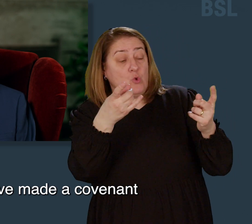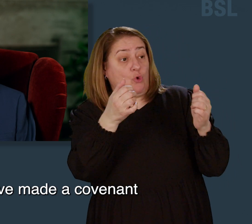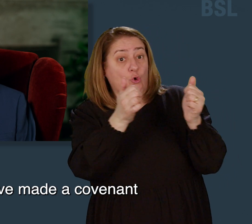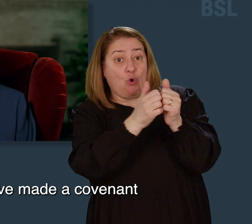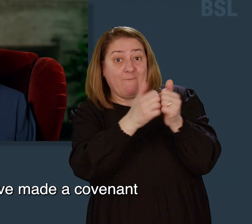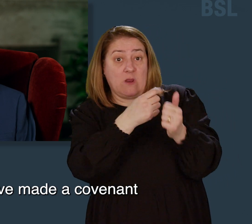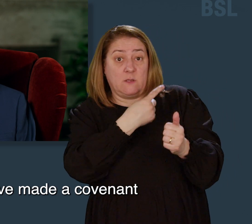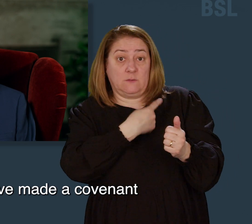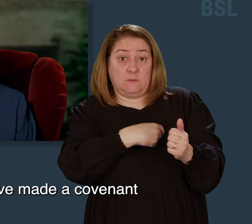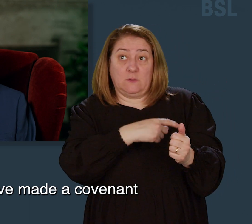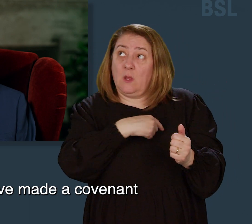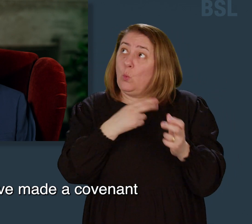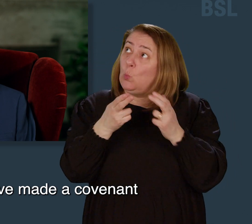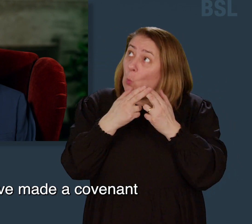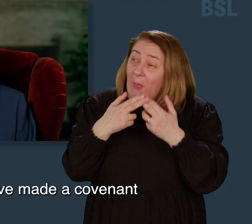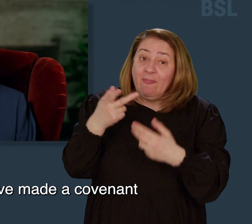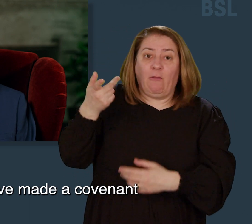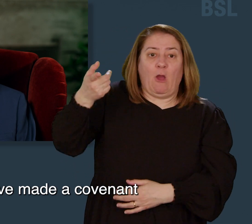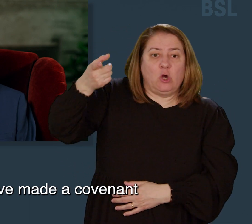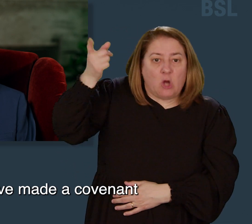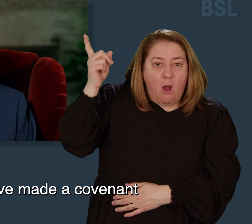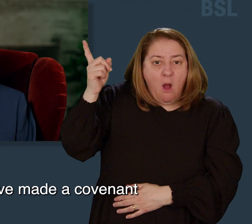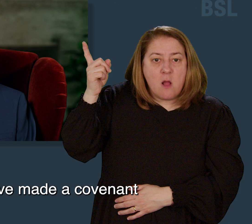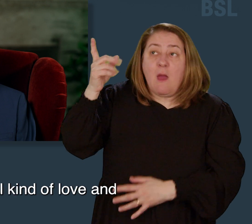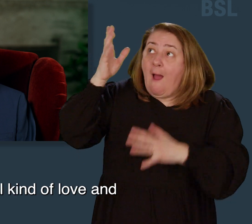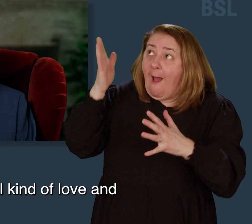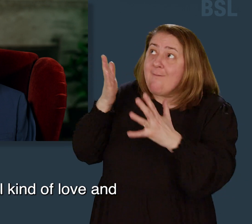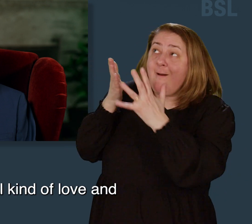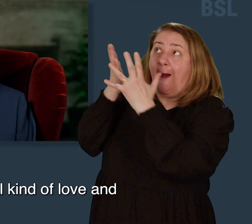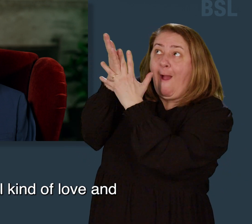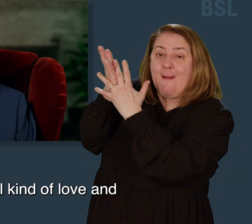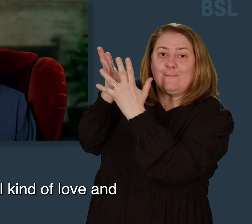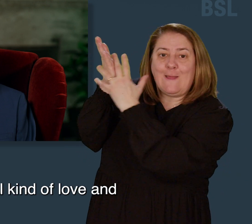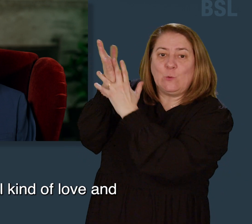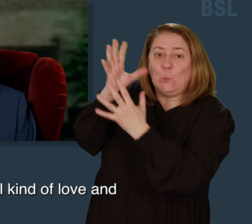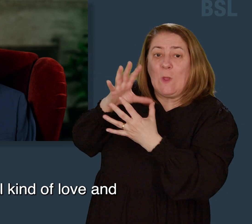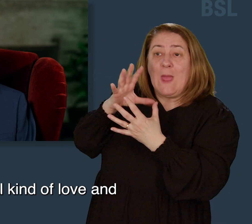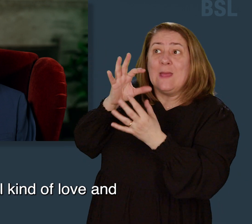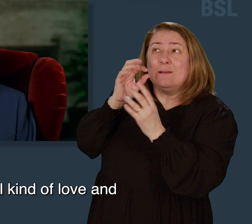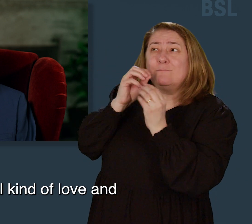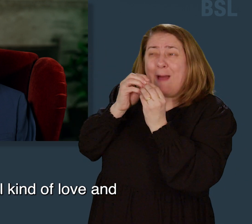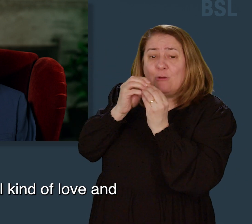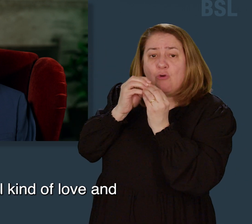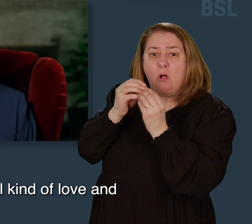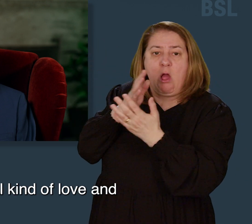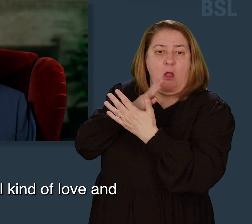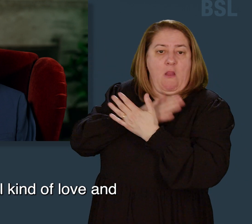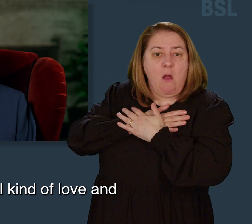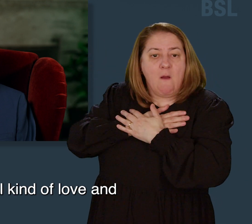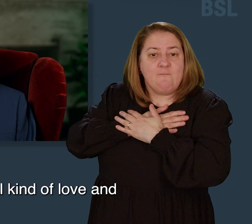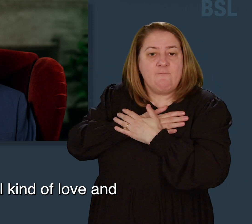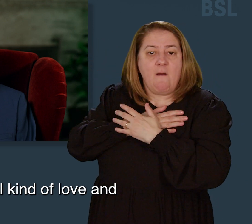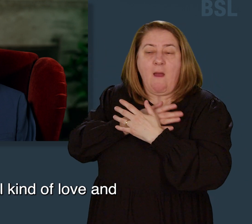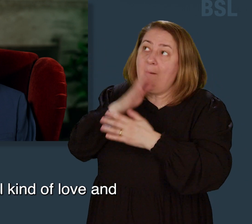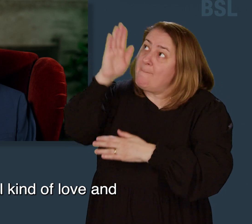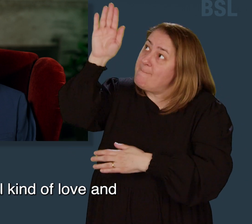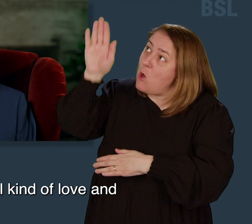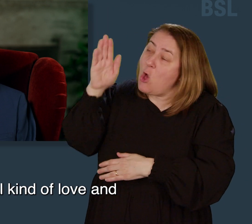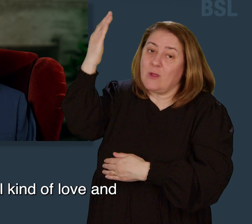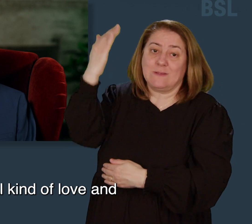all those who have made a covenant with God have access to a special kind of